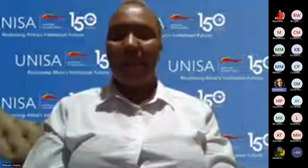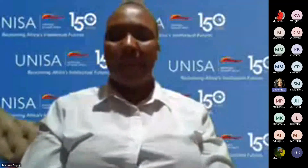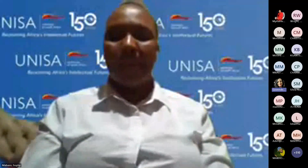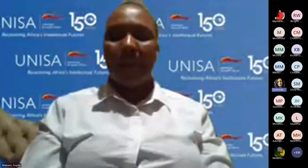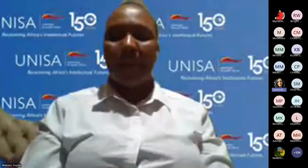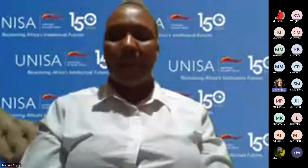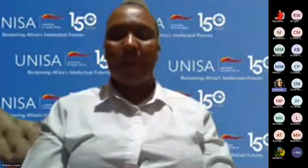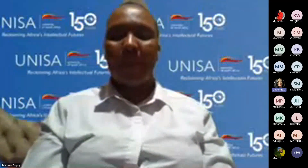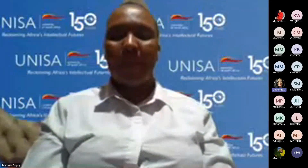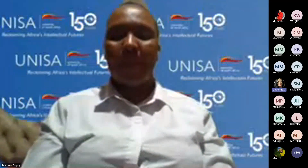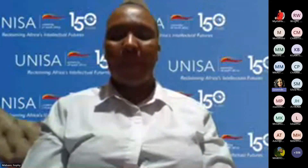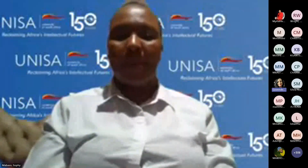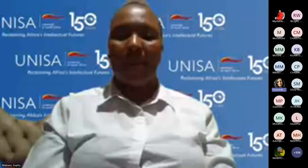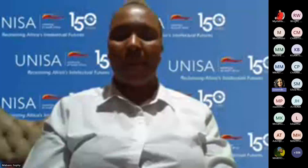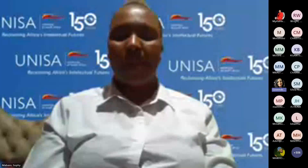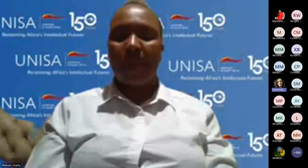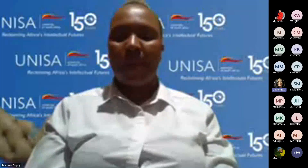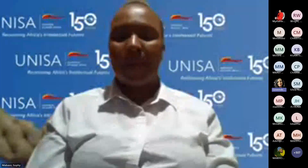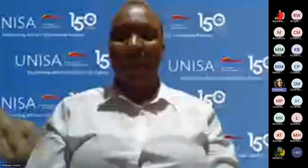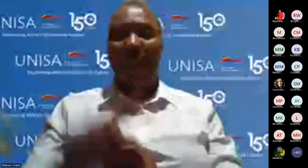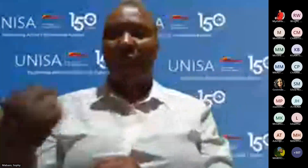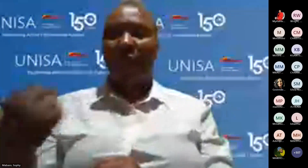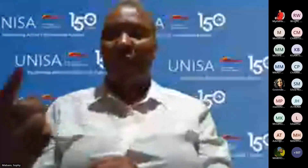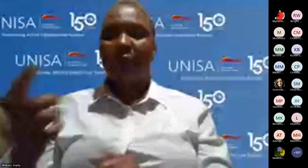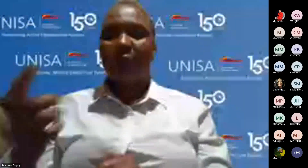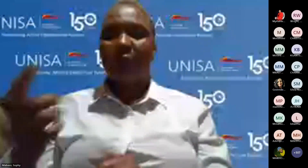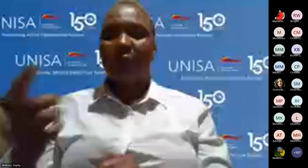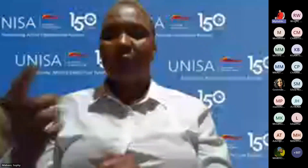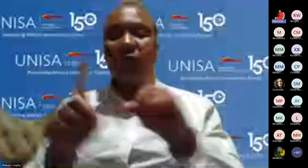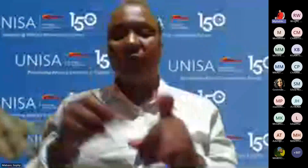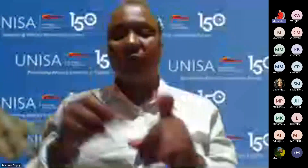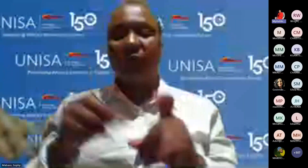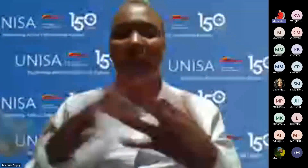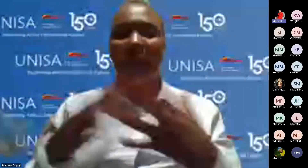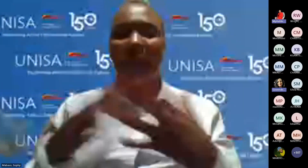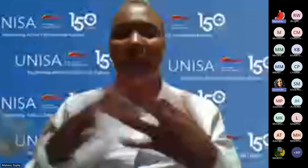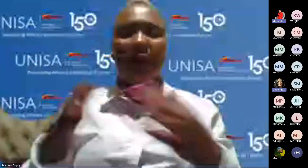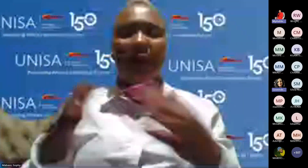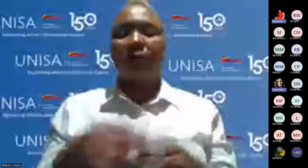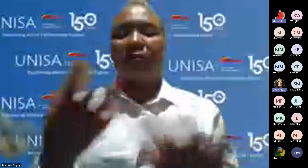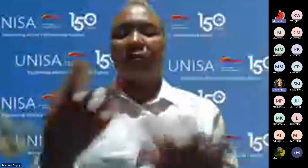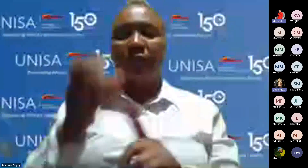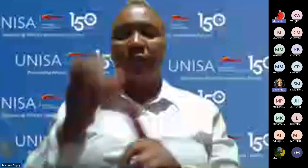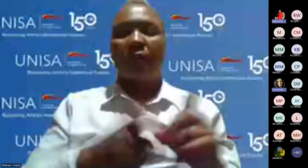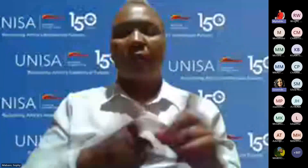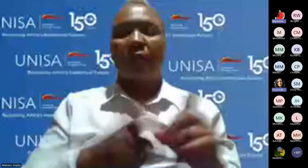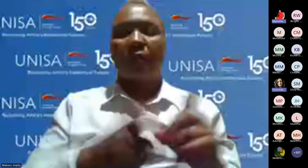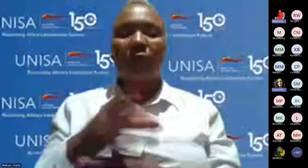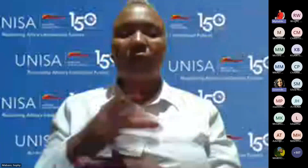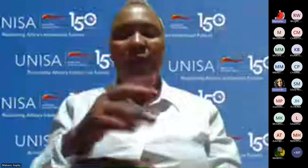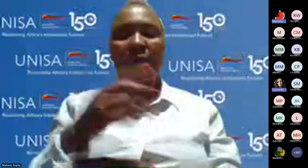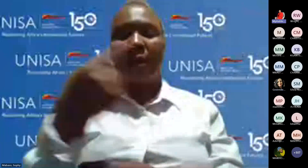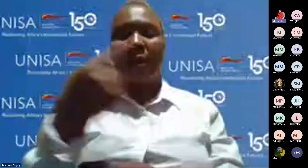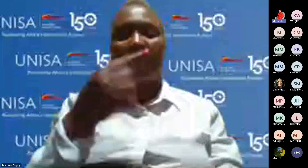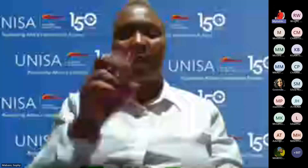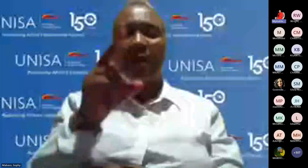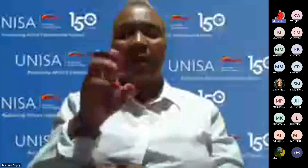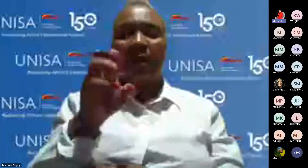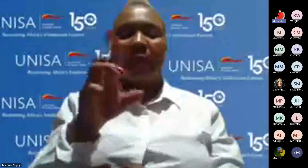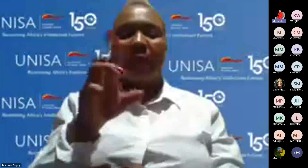The next student, anyone can come up? Dr. Govender, can Yes. I first Mpashele.